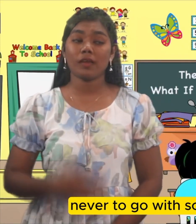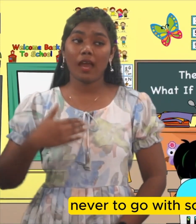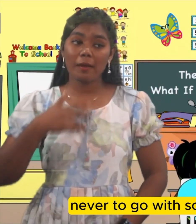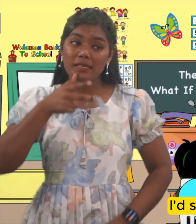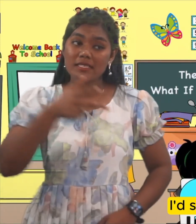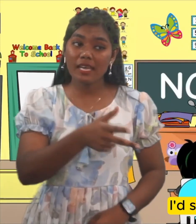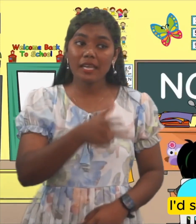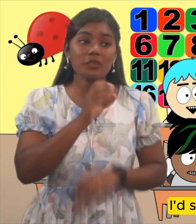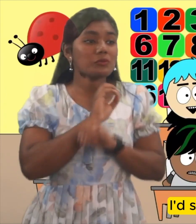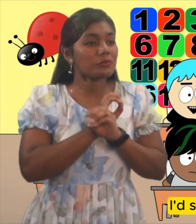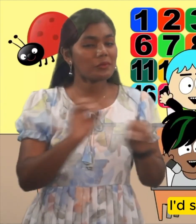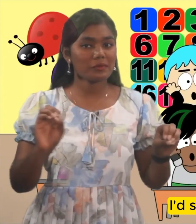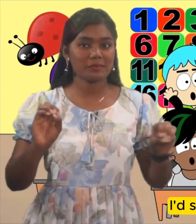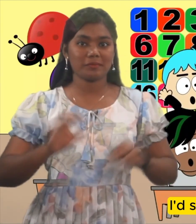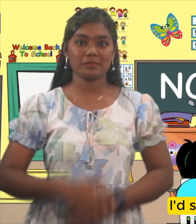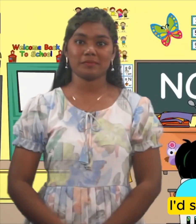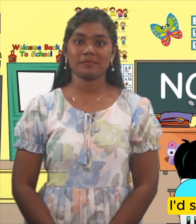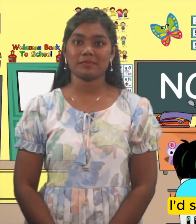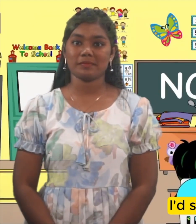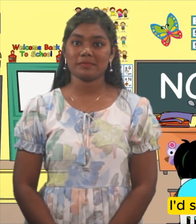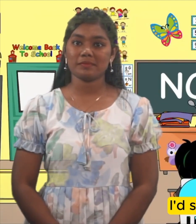know. I'd say no.